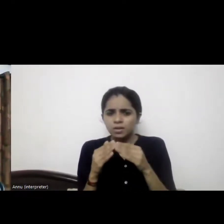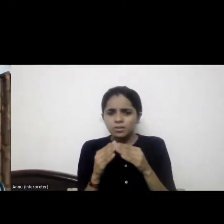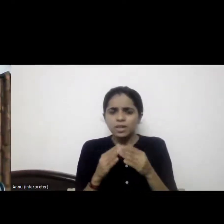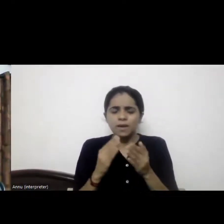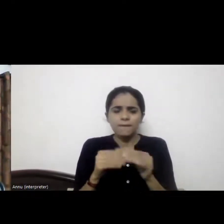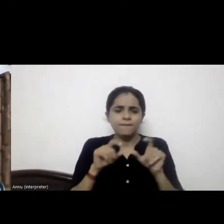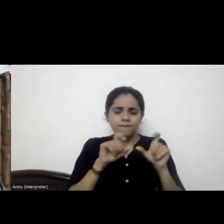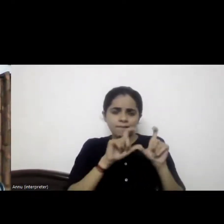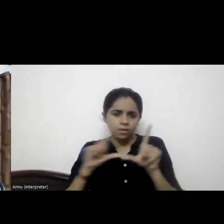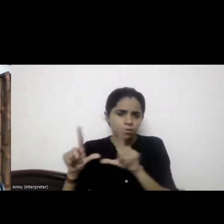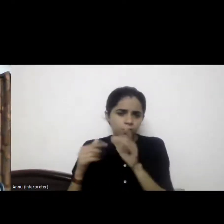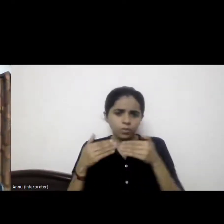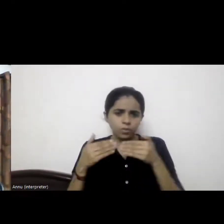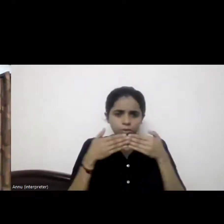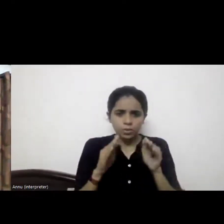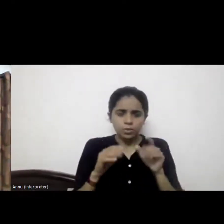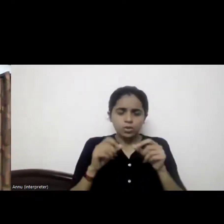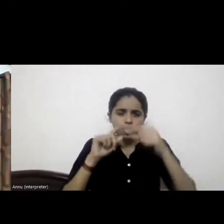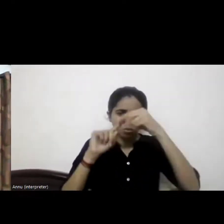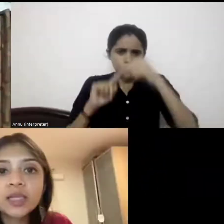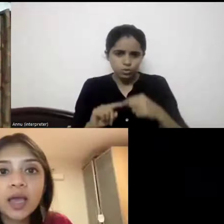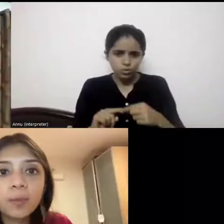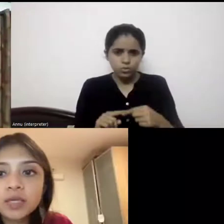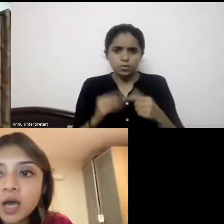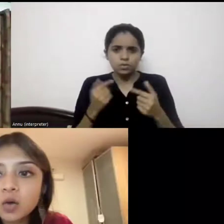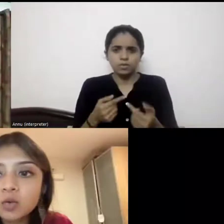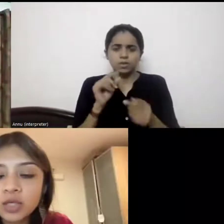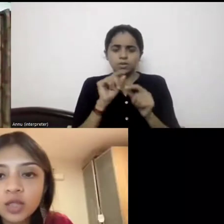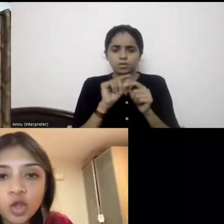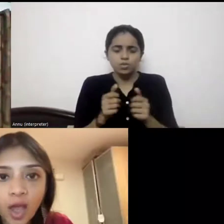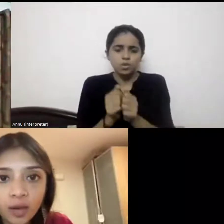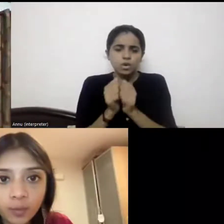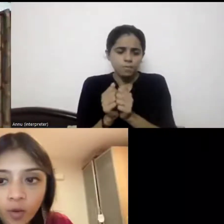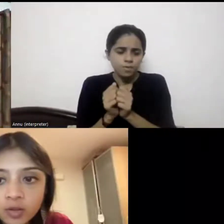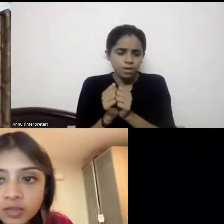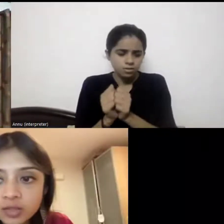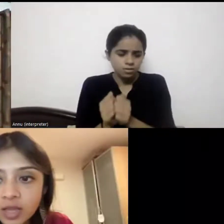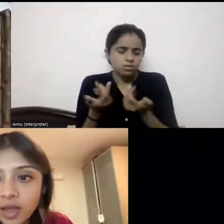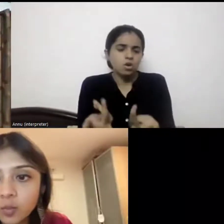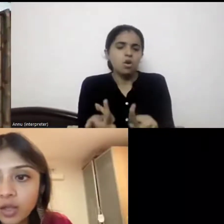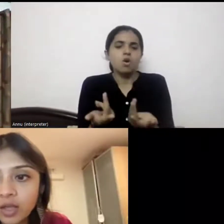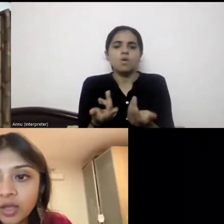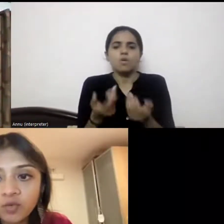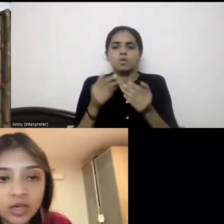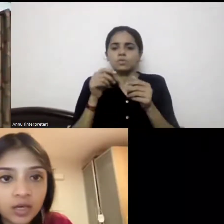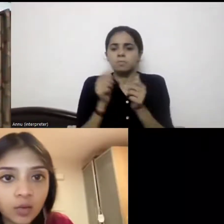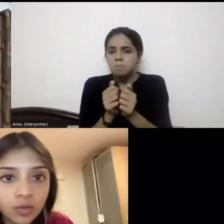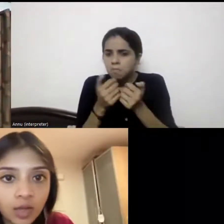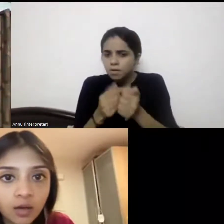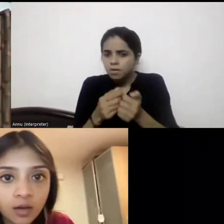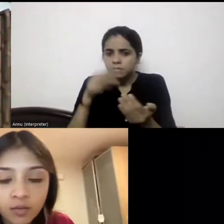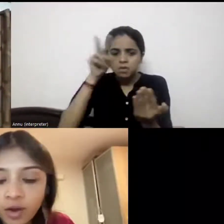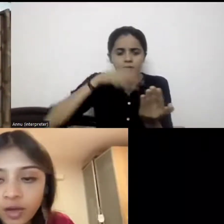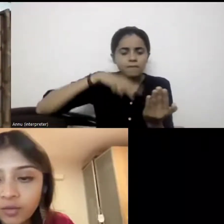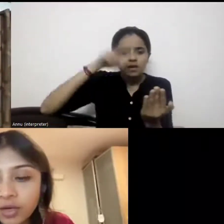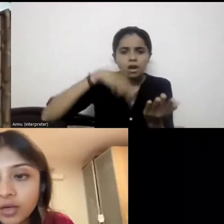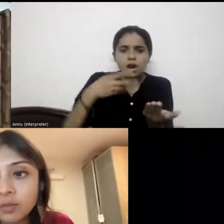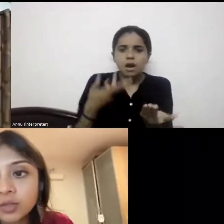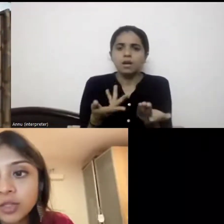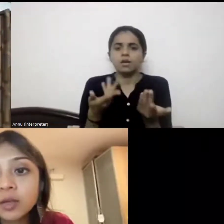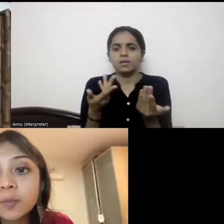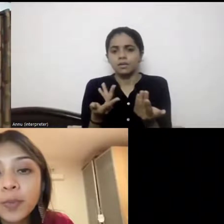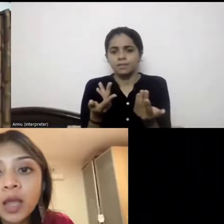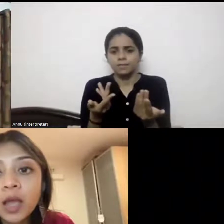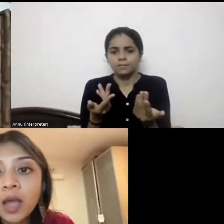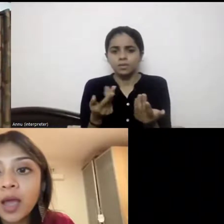platform for all the questions. You can type it out in the chat box, and we can read it out. Read it